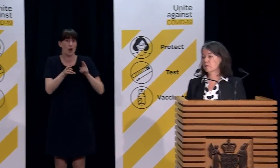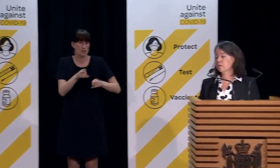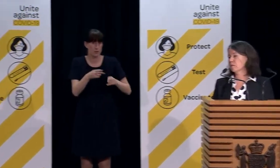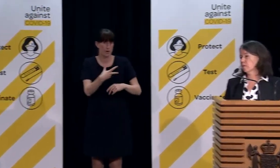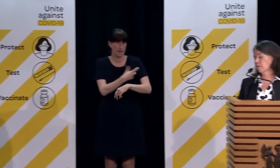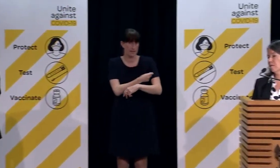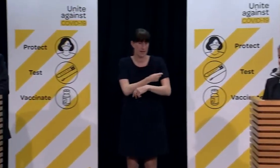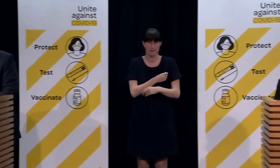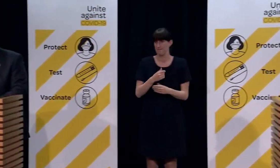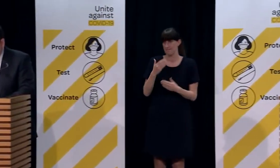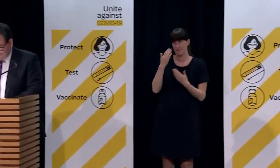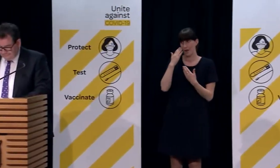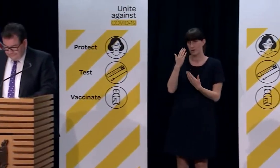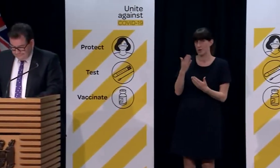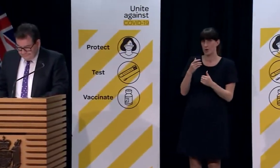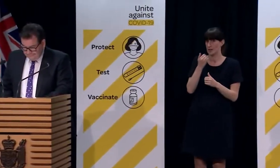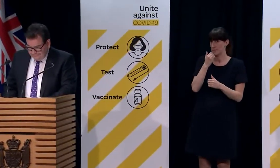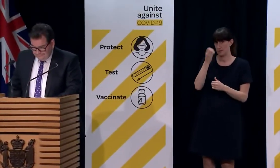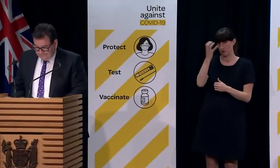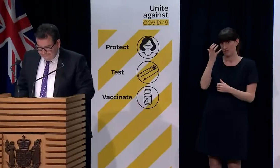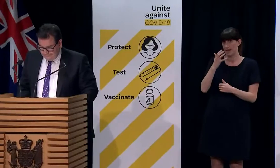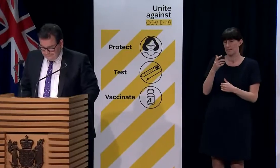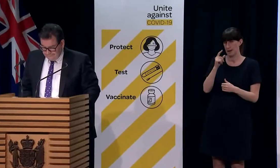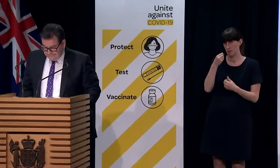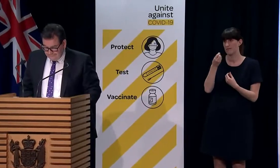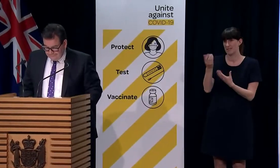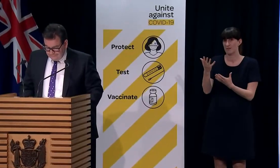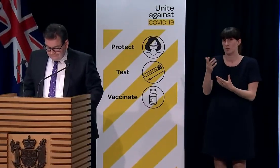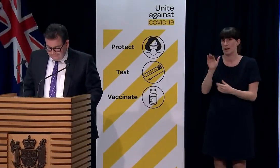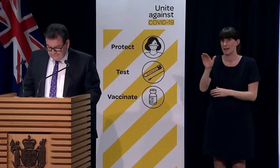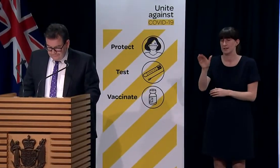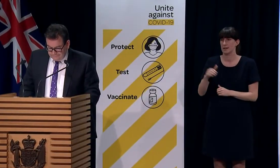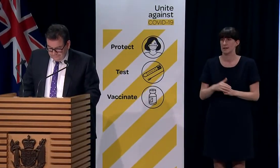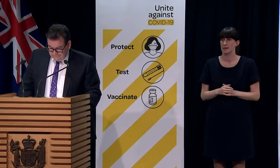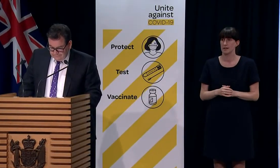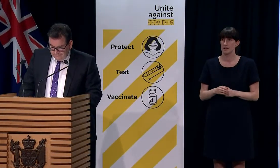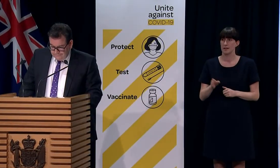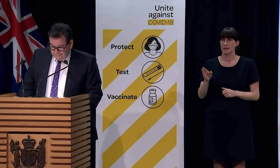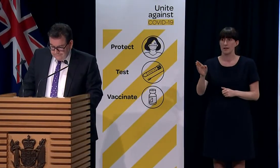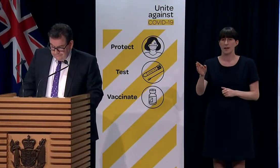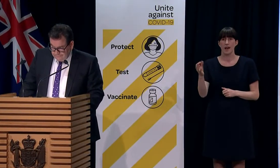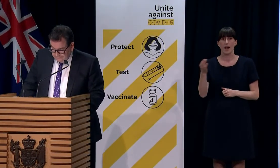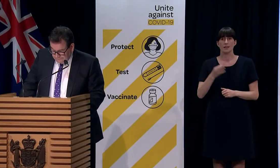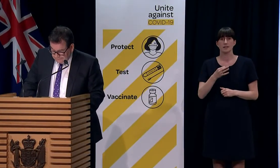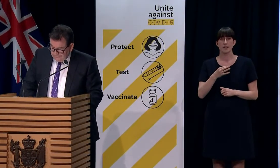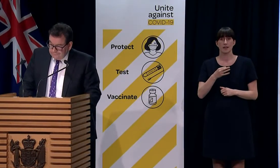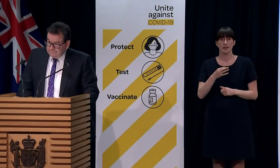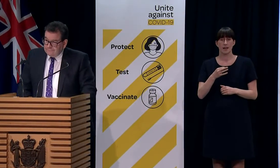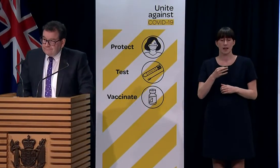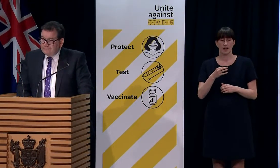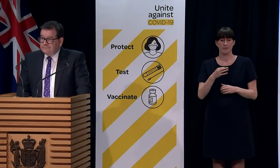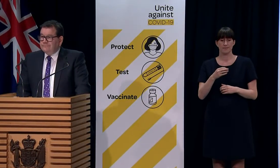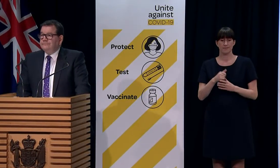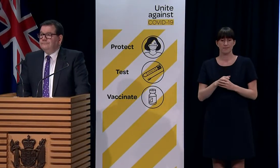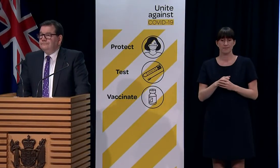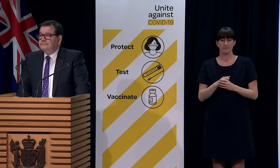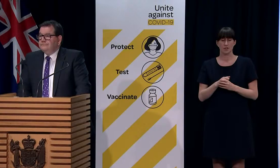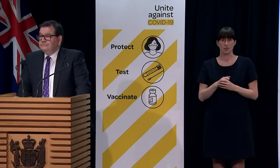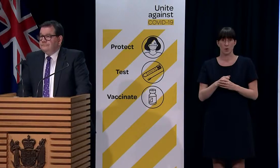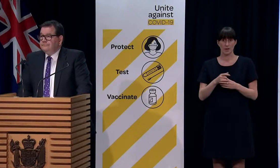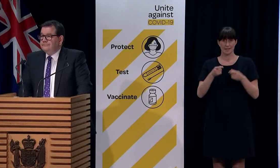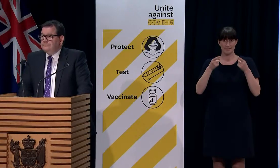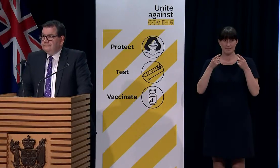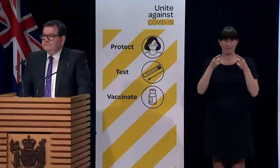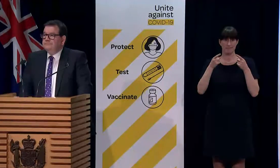the government doing enough to financially support employees who have had their income cut off